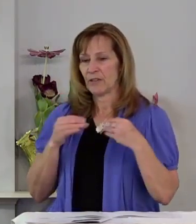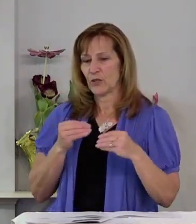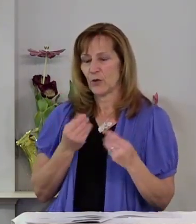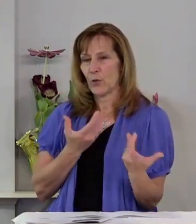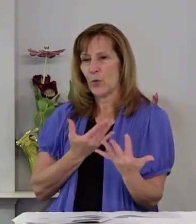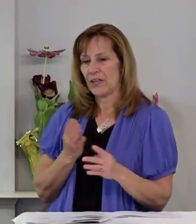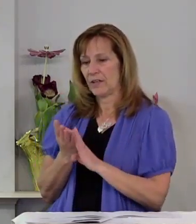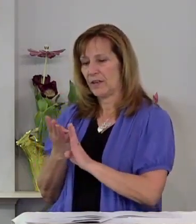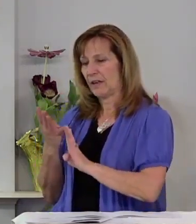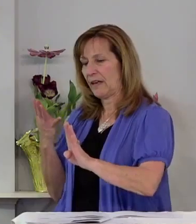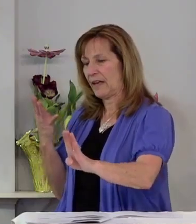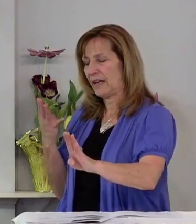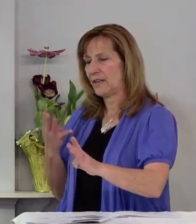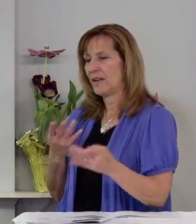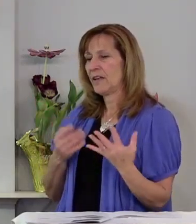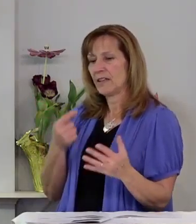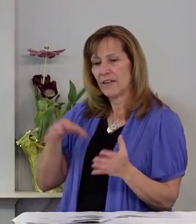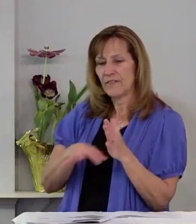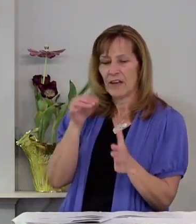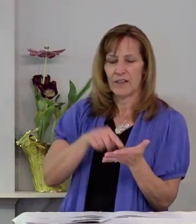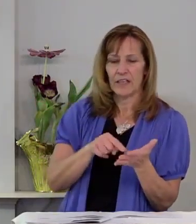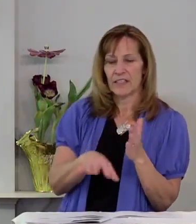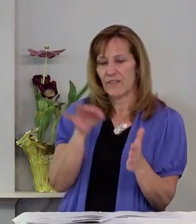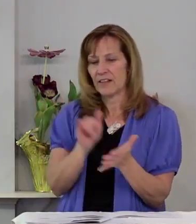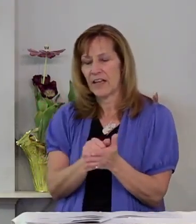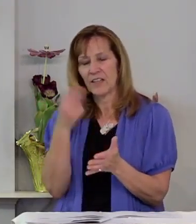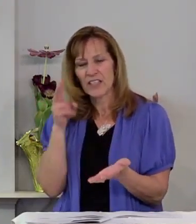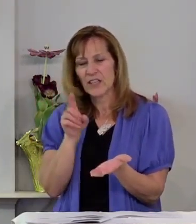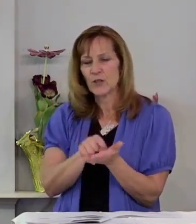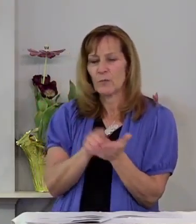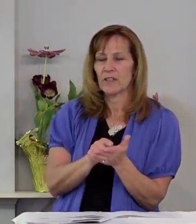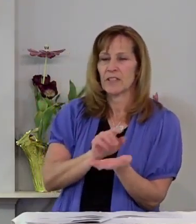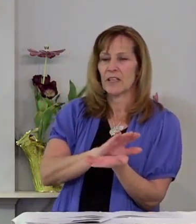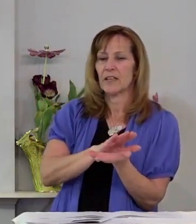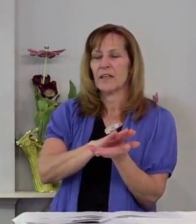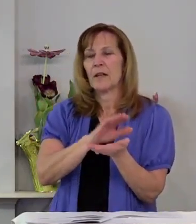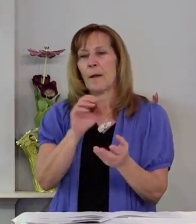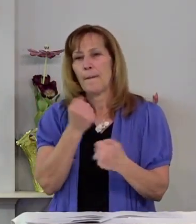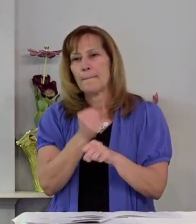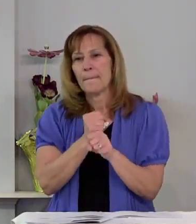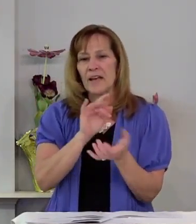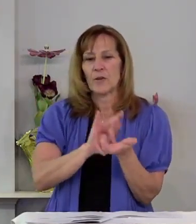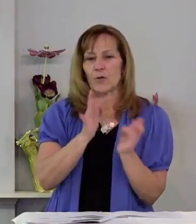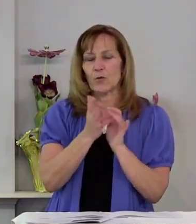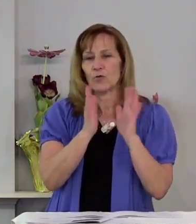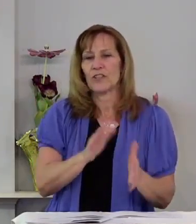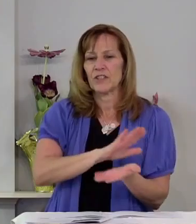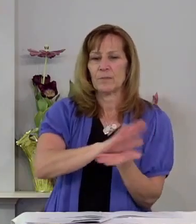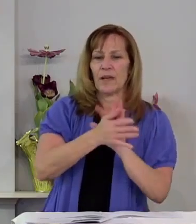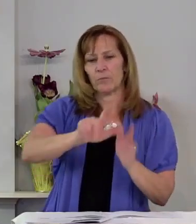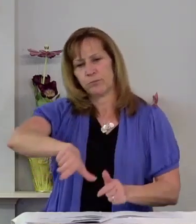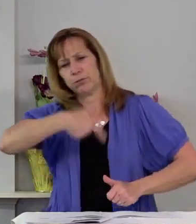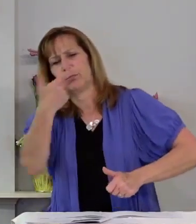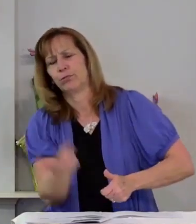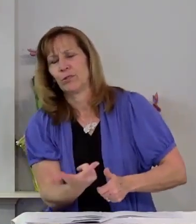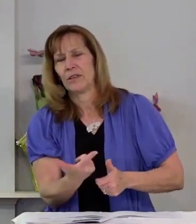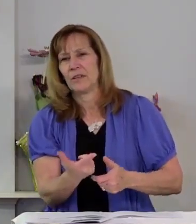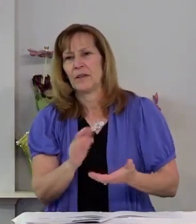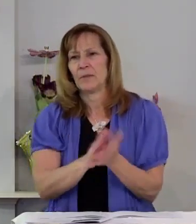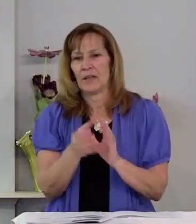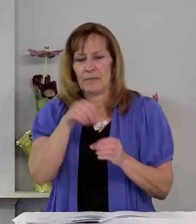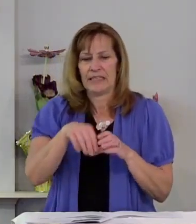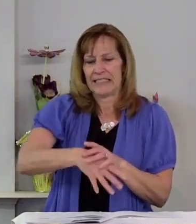This was found or that was found, and it's going to turn Christianity on its head, upside down and